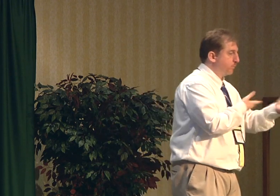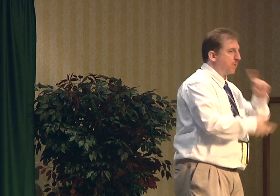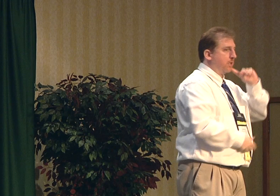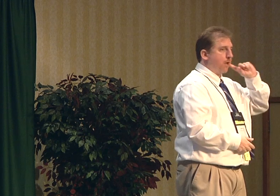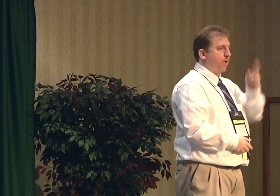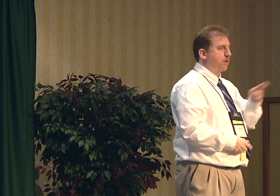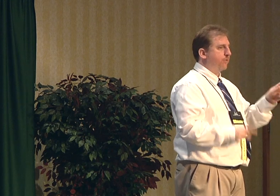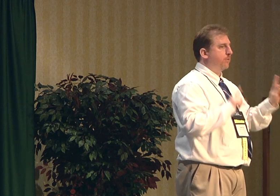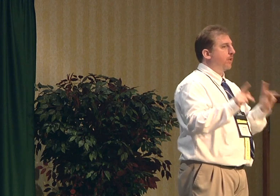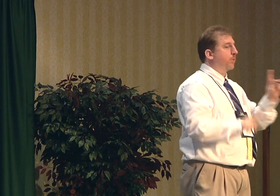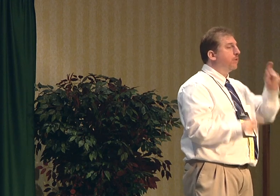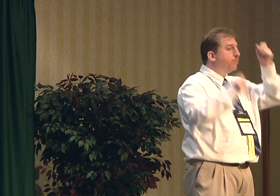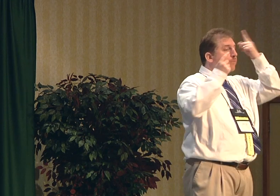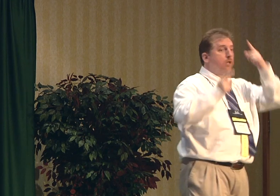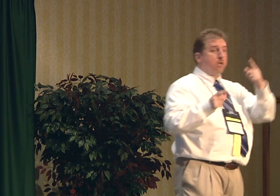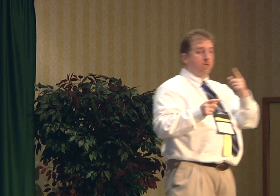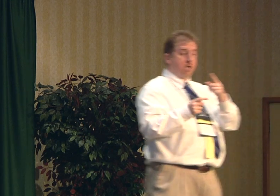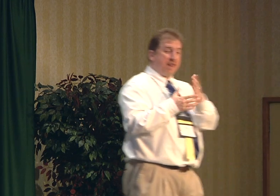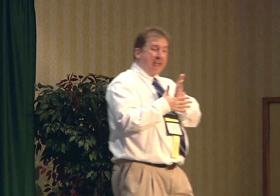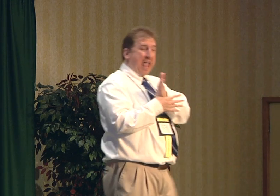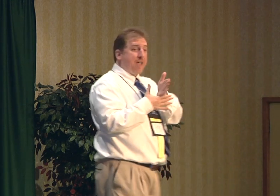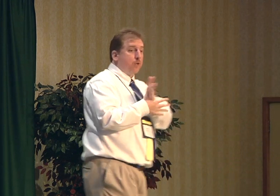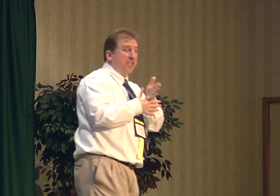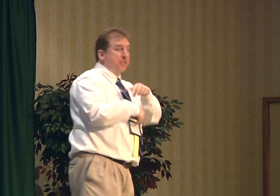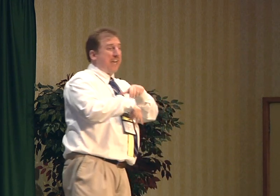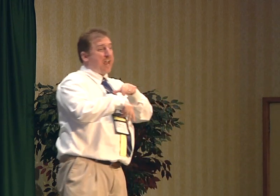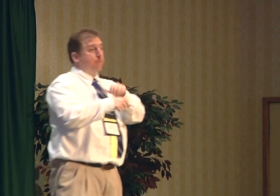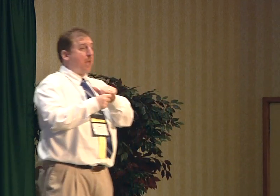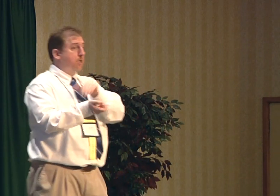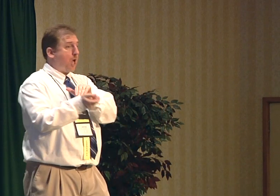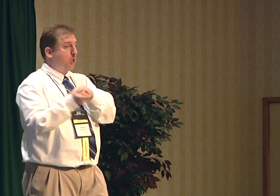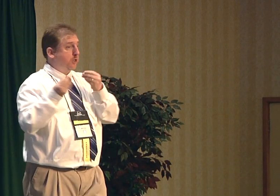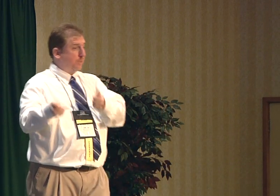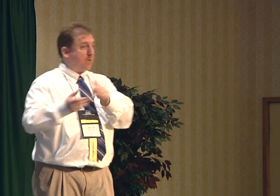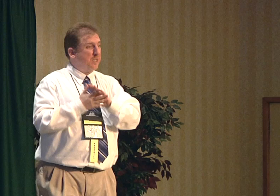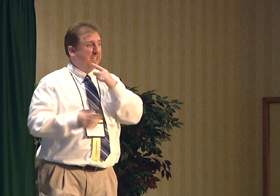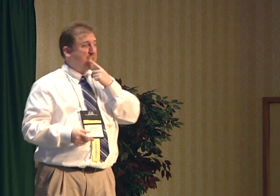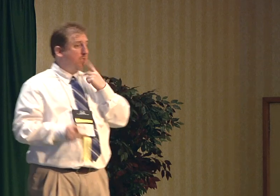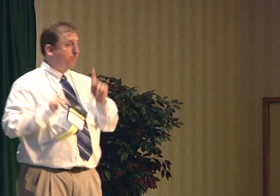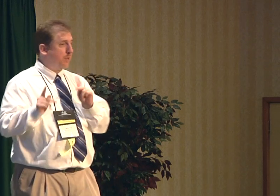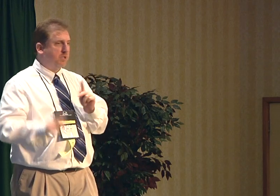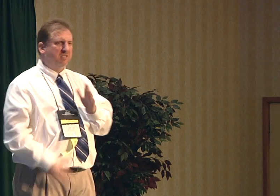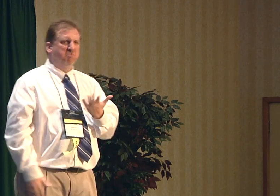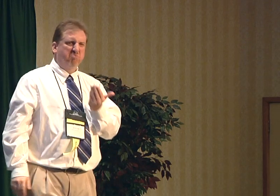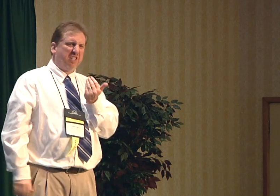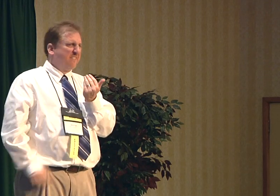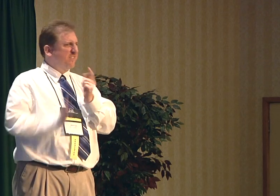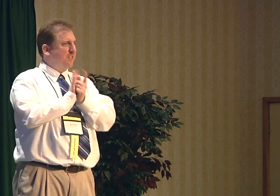And to spend the time to interact with the deaf and hard of hearing people. Did you know that the average time that the doctor spends with a hearing person